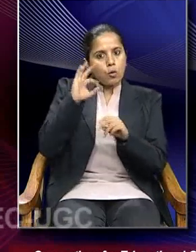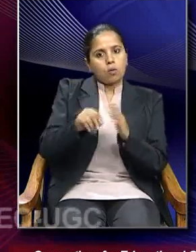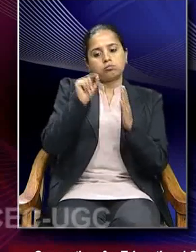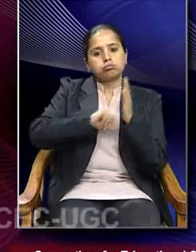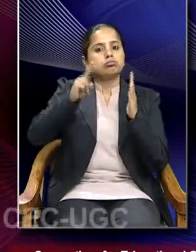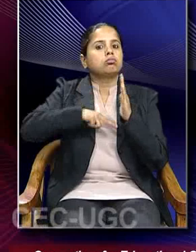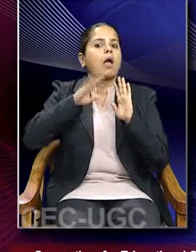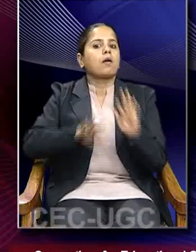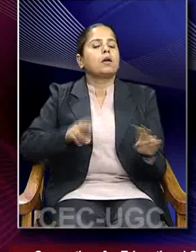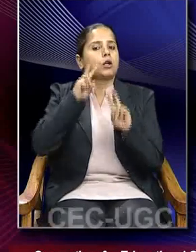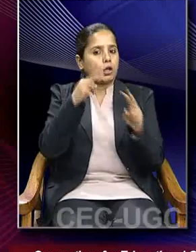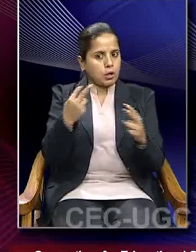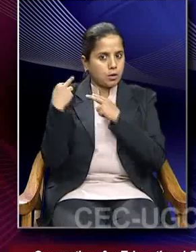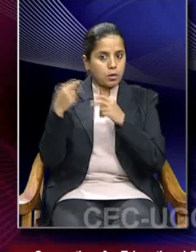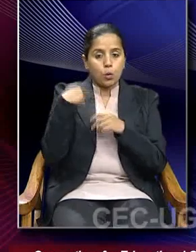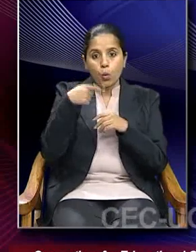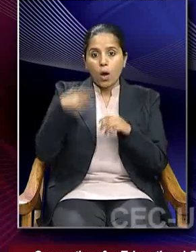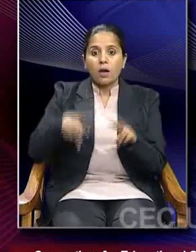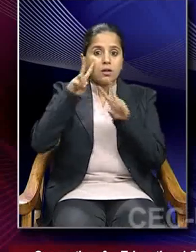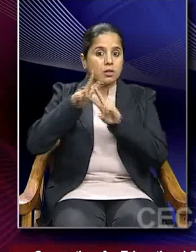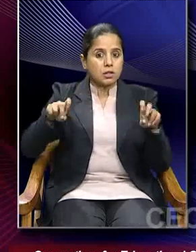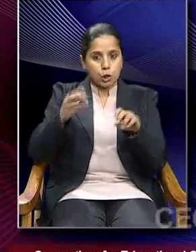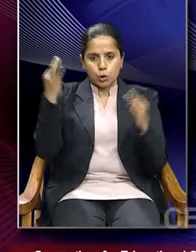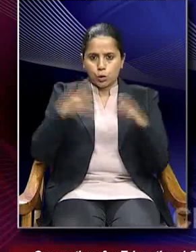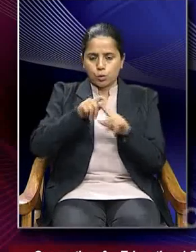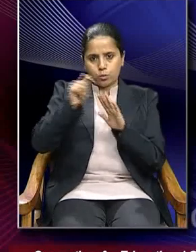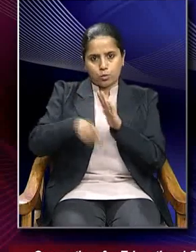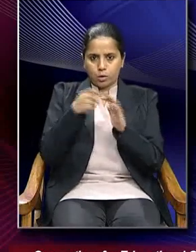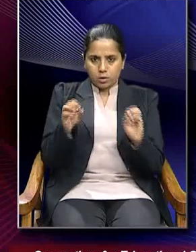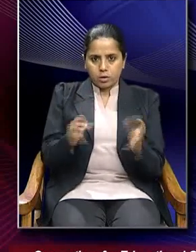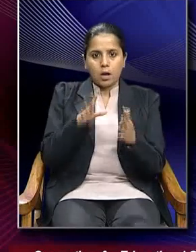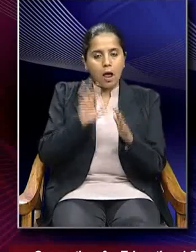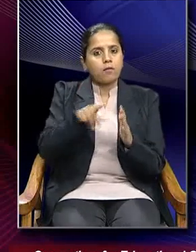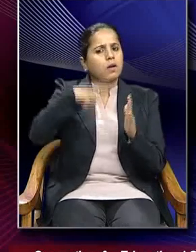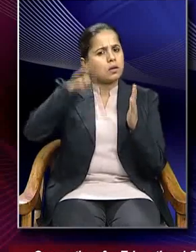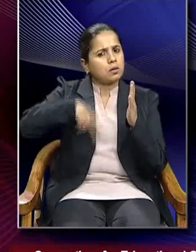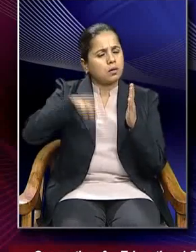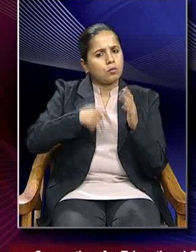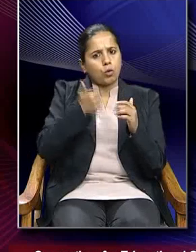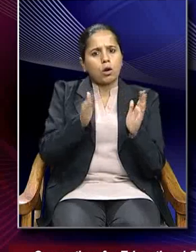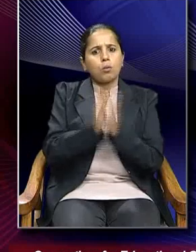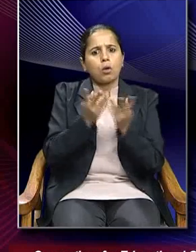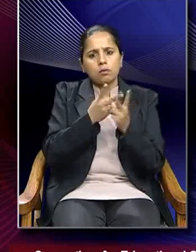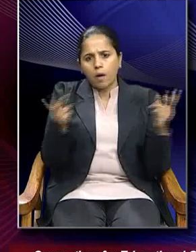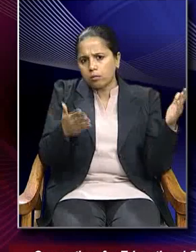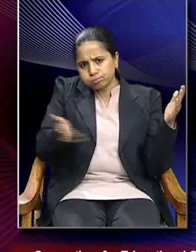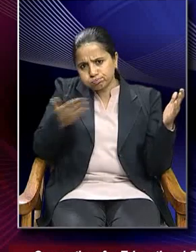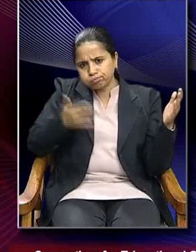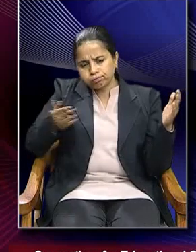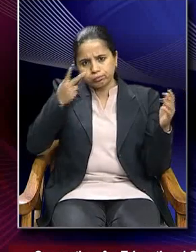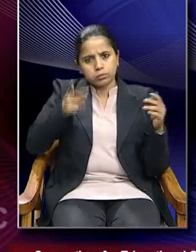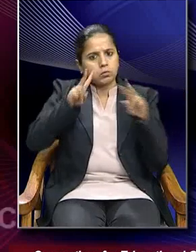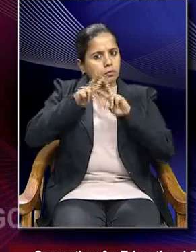literature. A researcher who begins a new project typically reads a good number of studies that